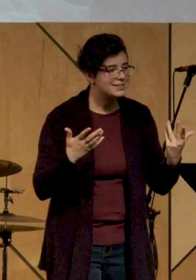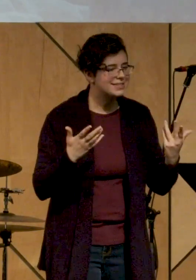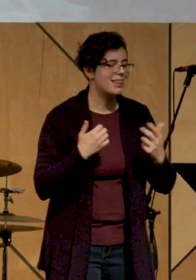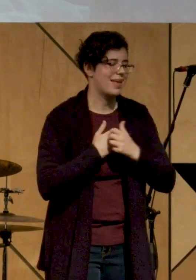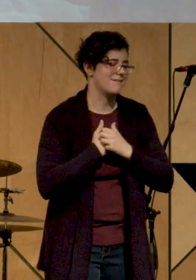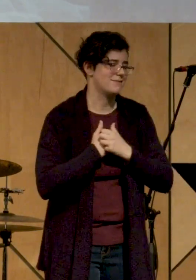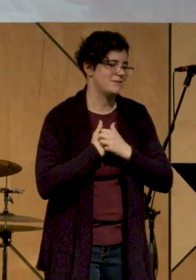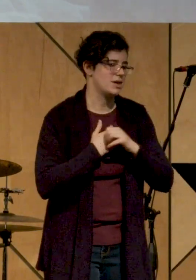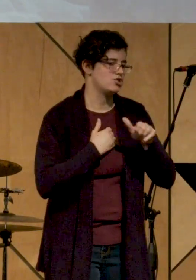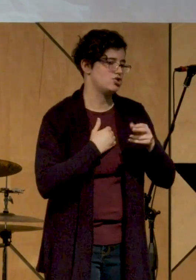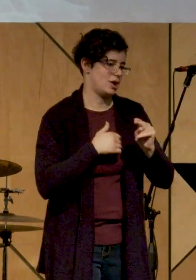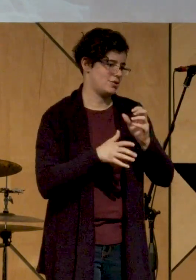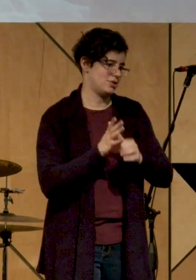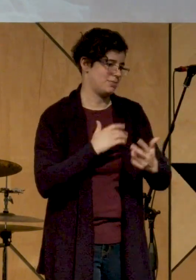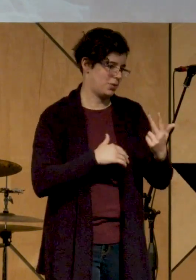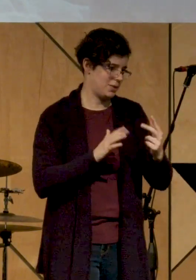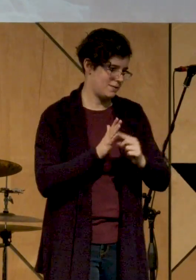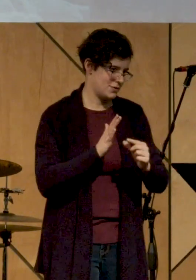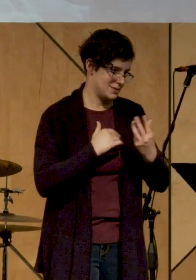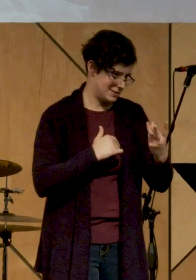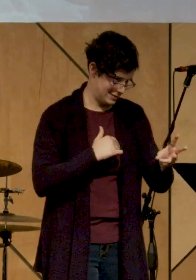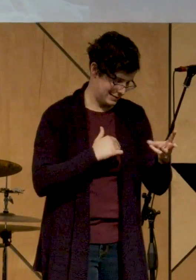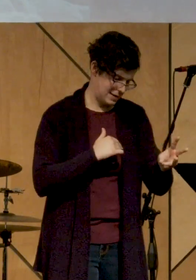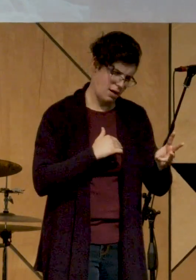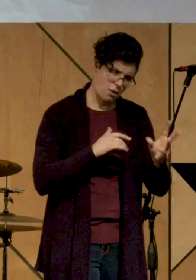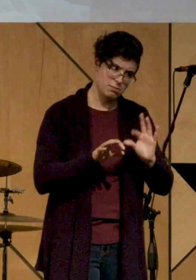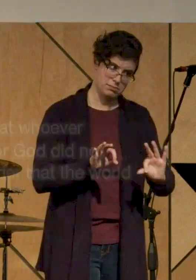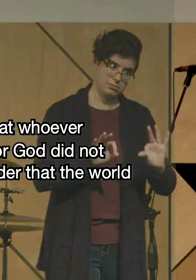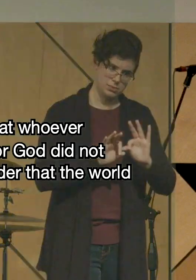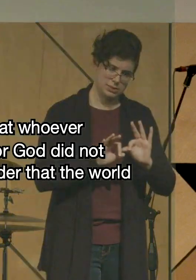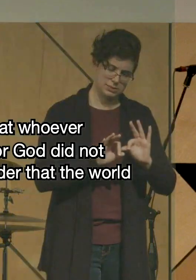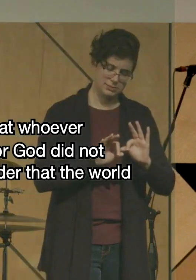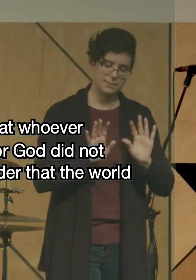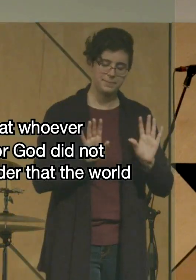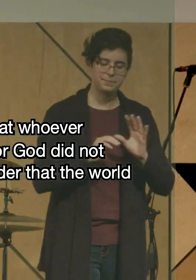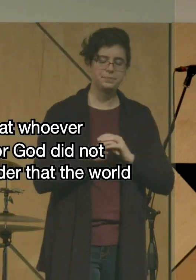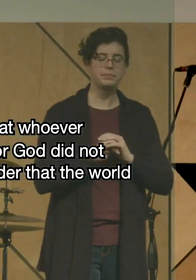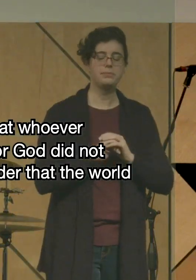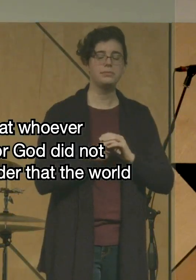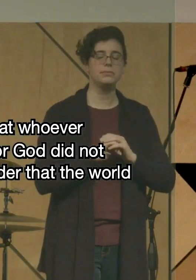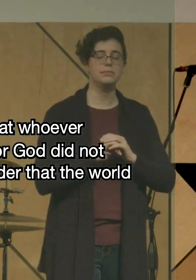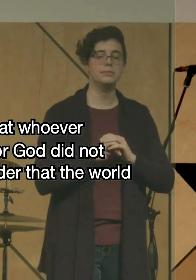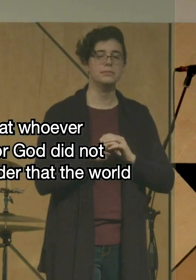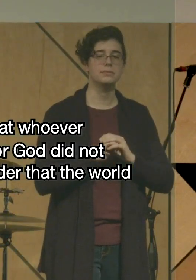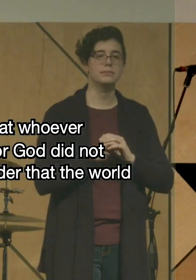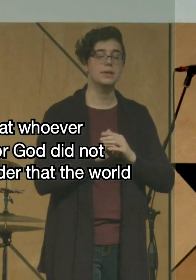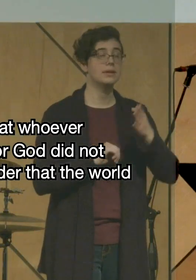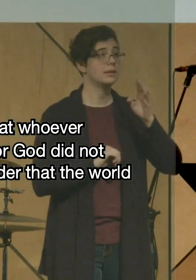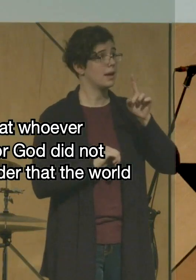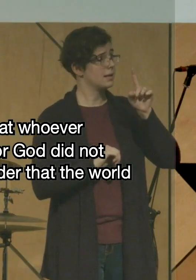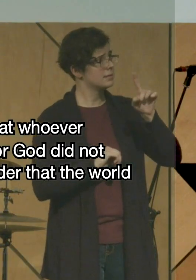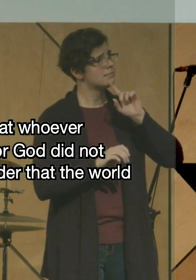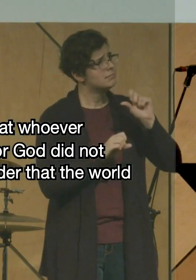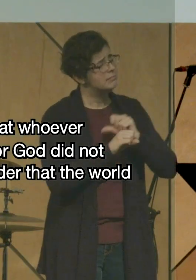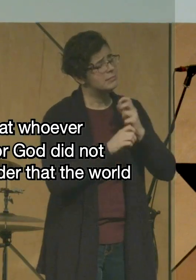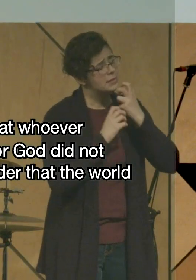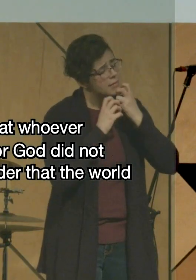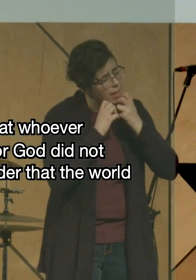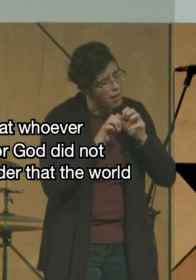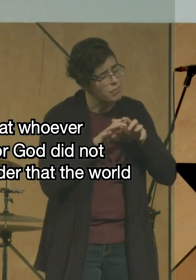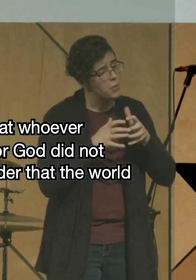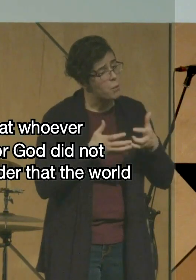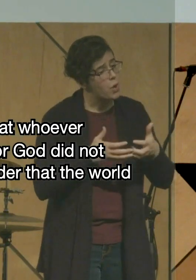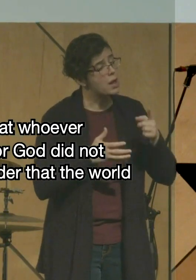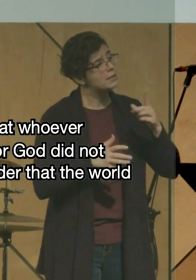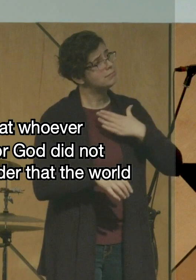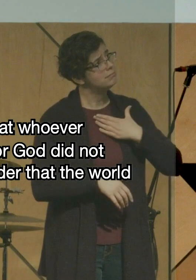3:16 is a super well-known verse. Let me read that and the verse that comes after it. These are Jesus' words. For God so loved the world that he gave